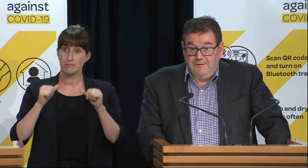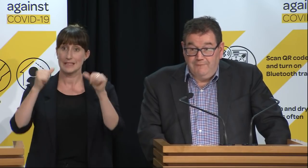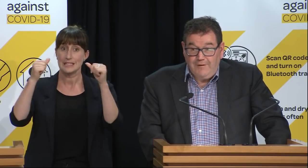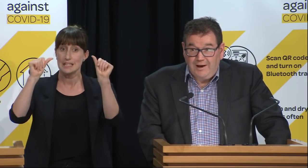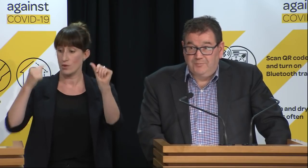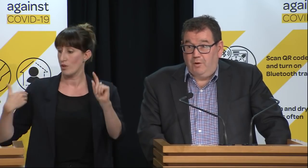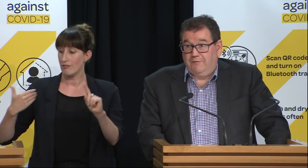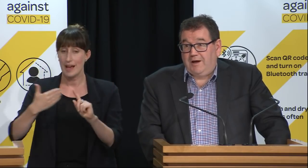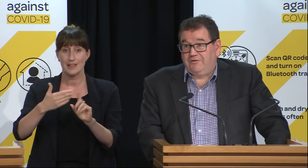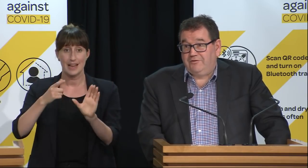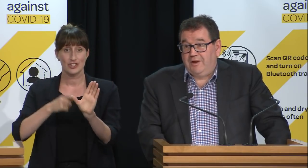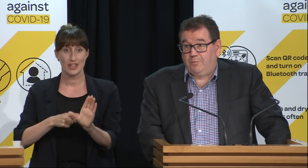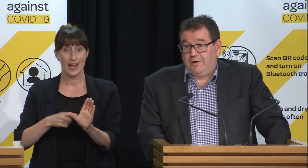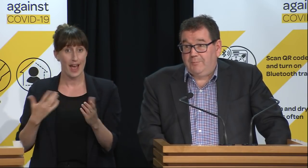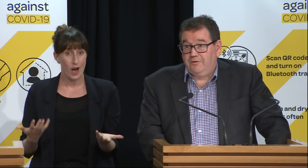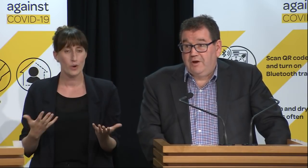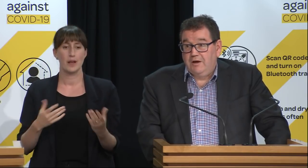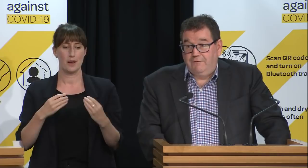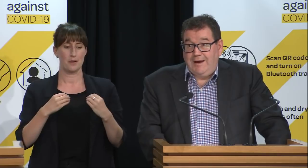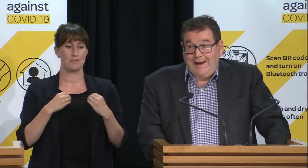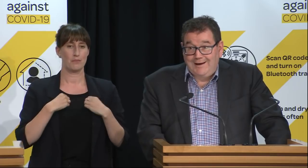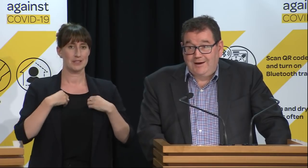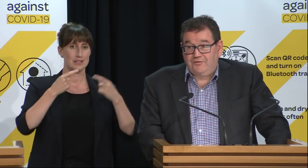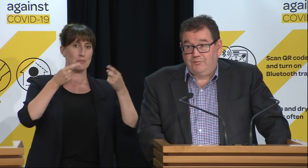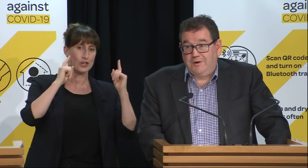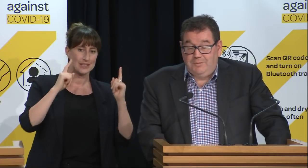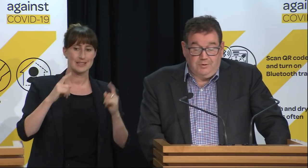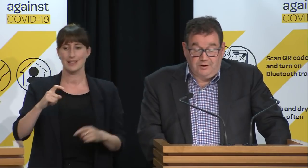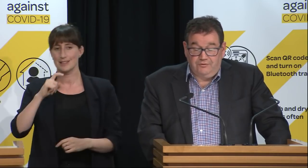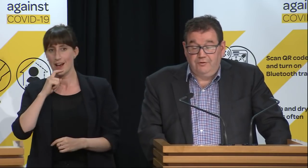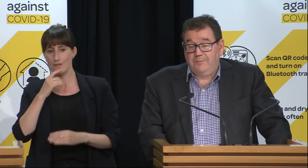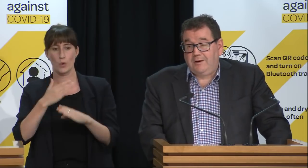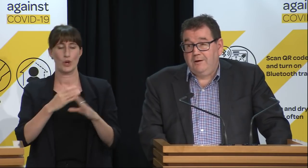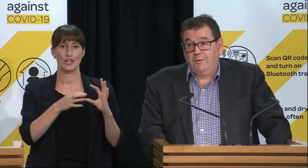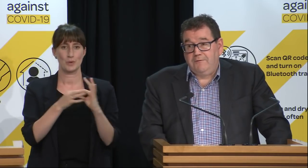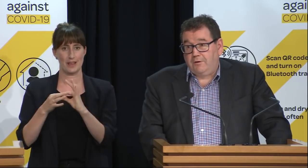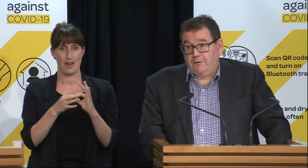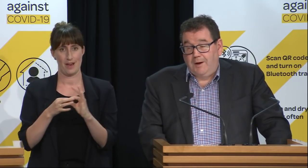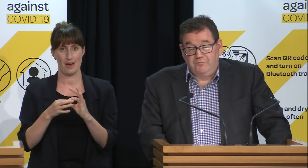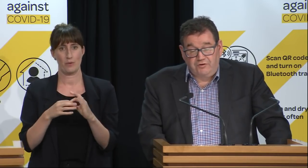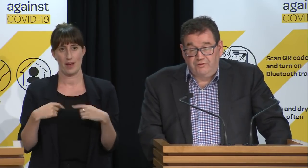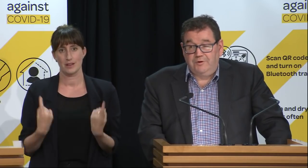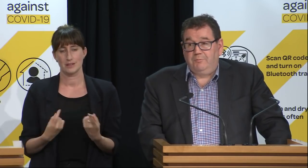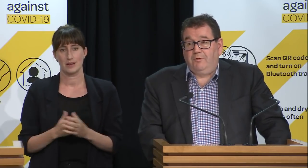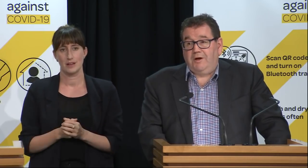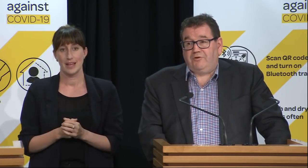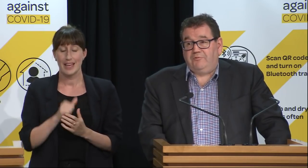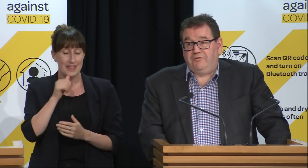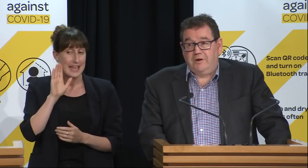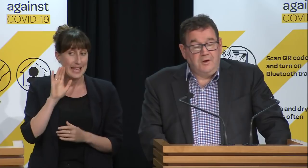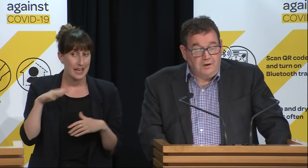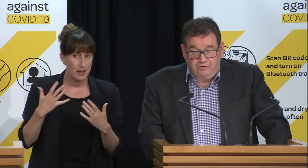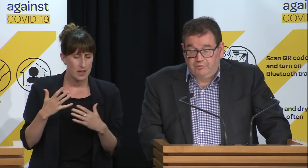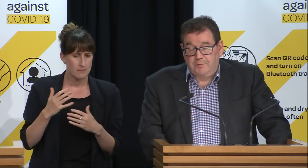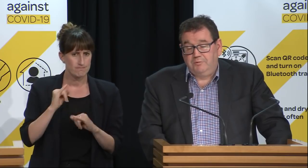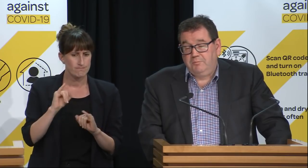and in the vast bulk of cases that's what happens. If there are cases where people are concerned about it, we follow them up, just as we did with the wage subsidy